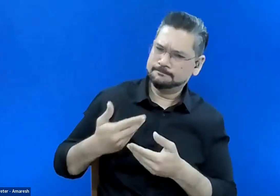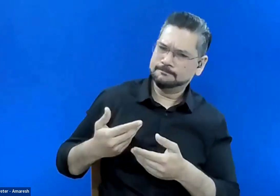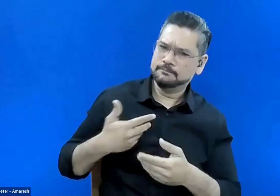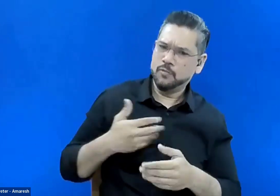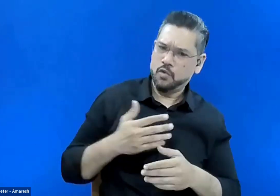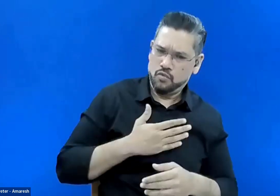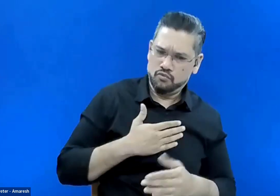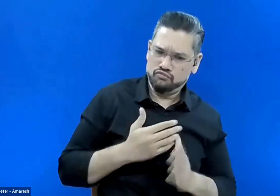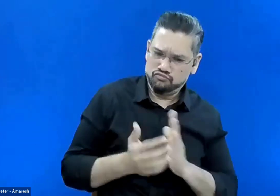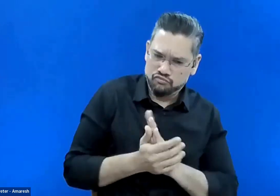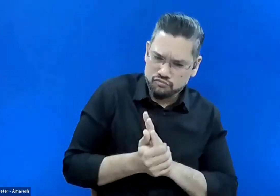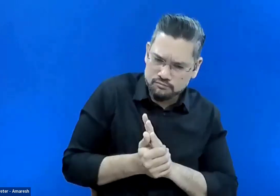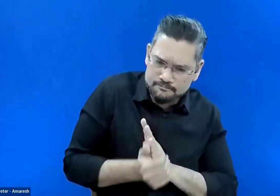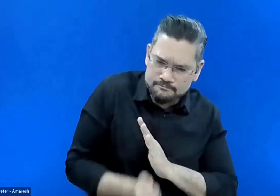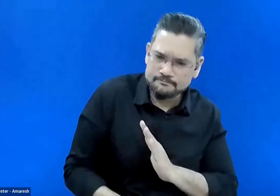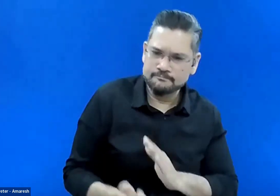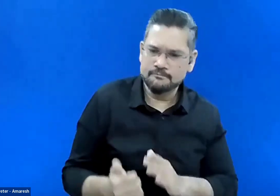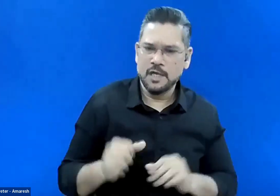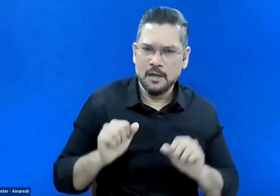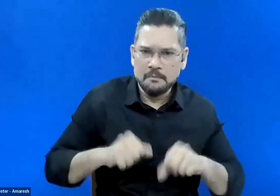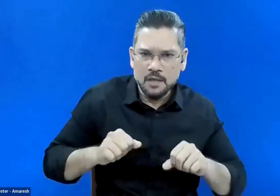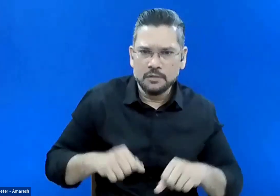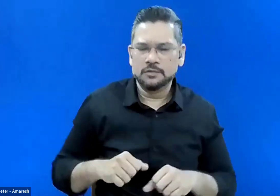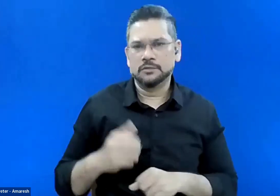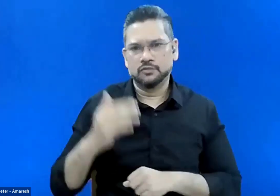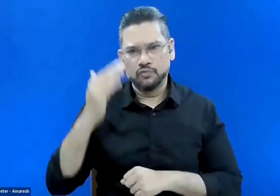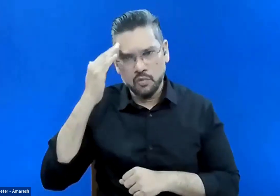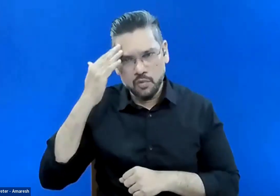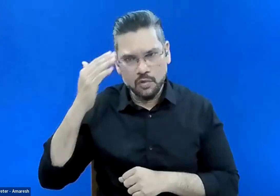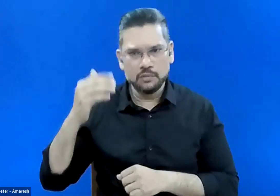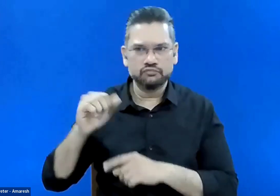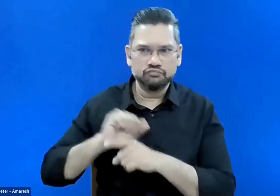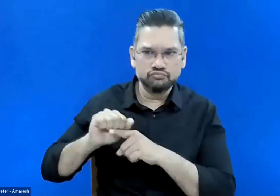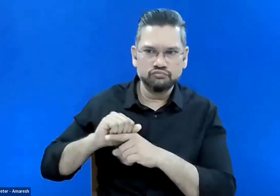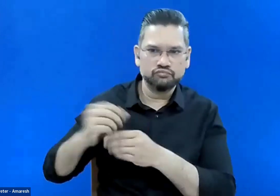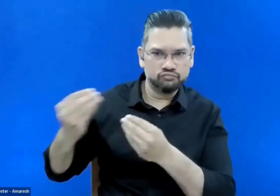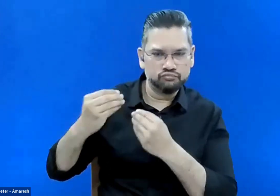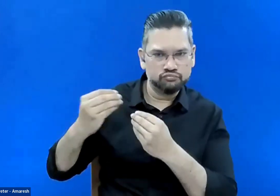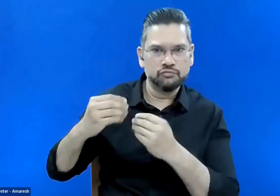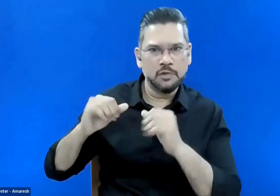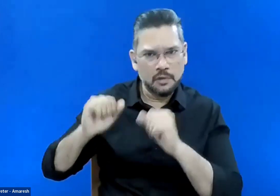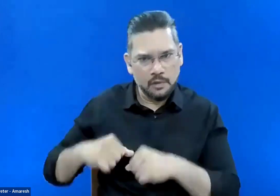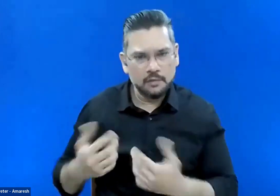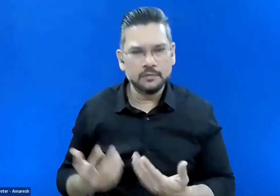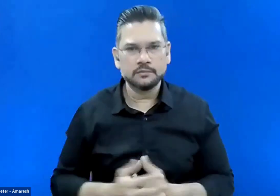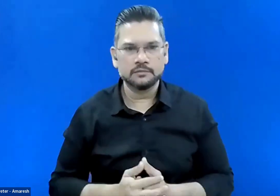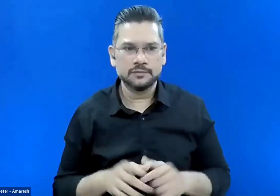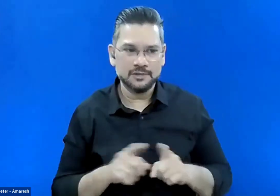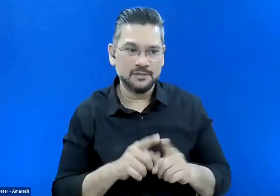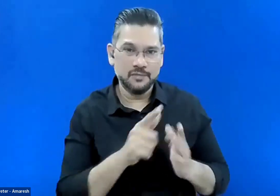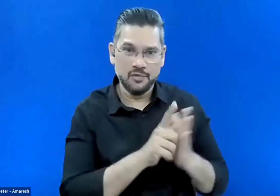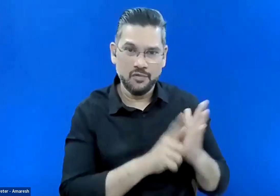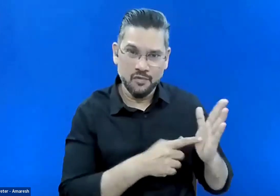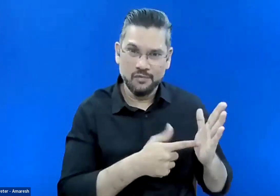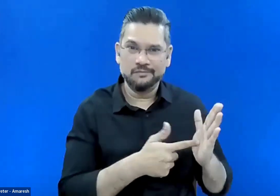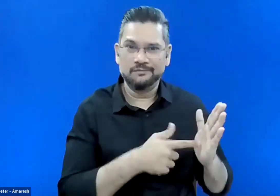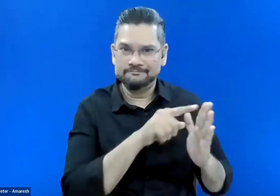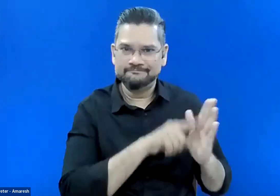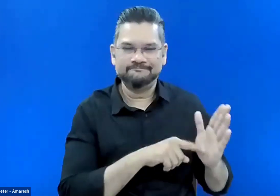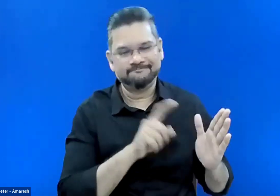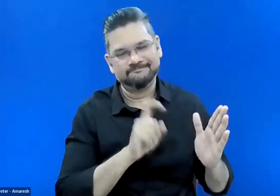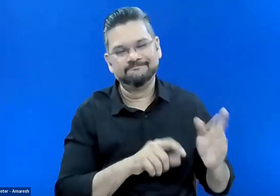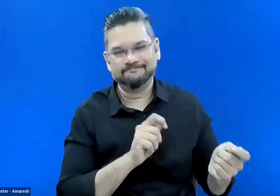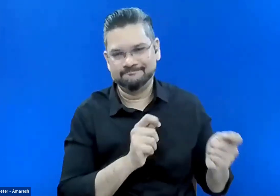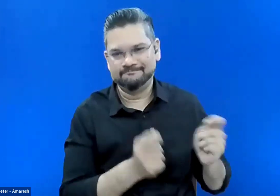a barrier in our law and policy which needs to be corrected and implemented effectively.